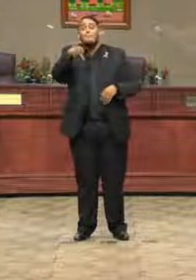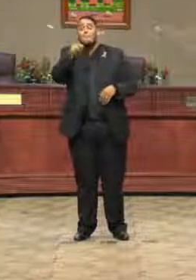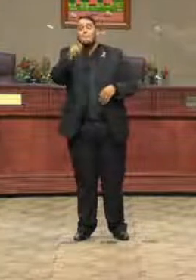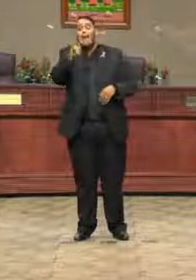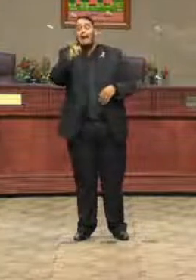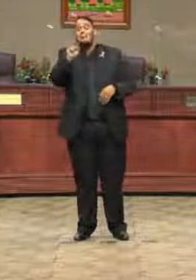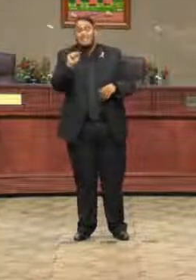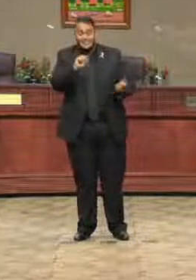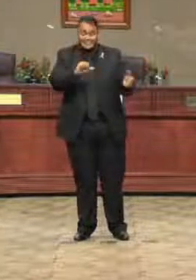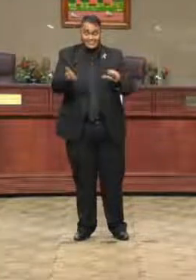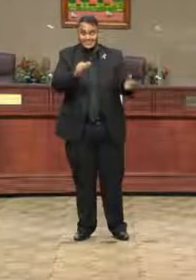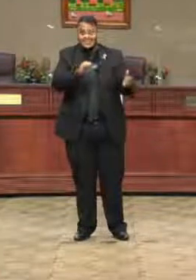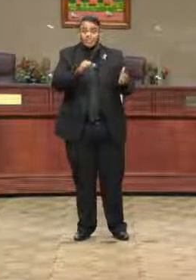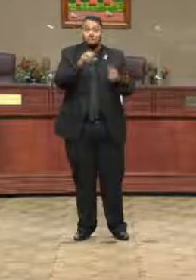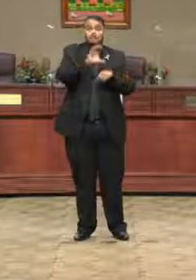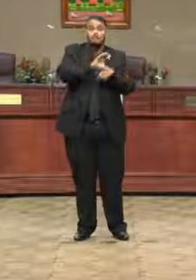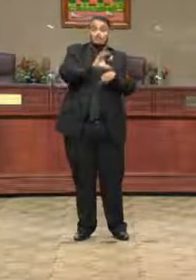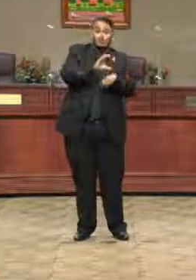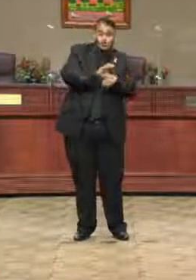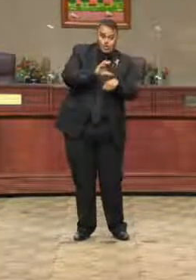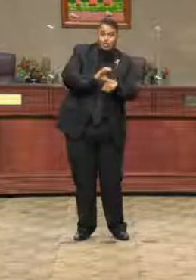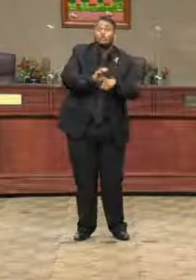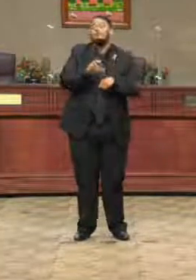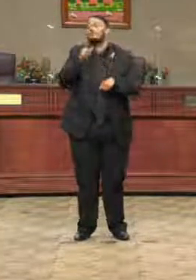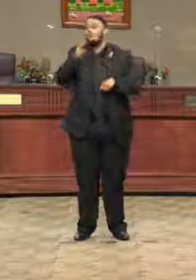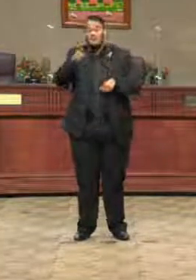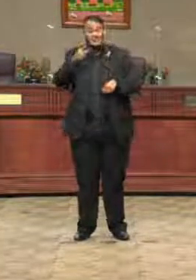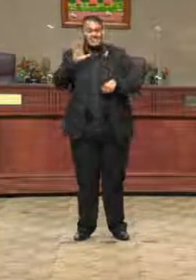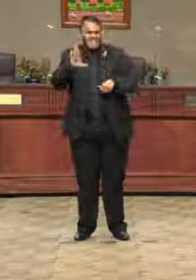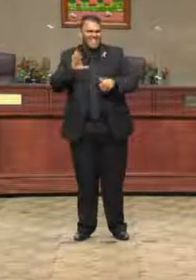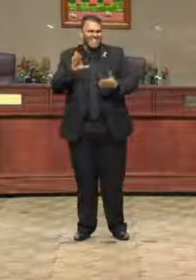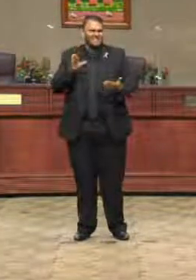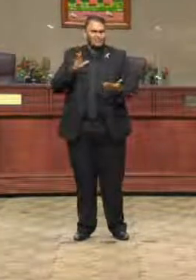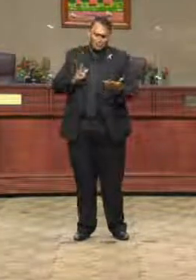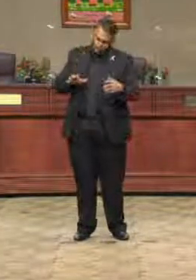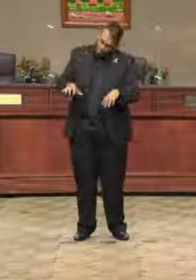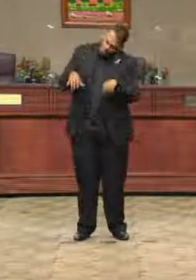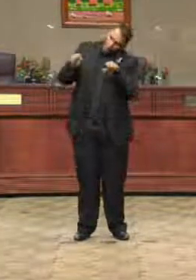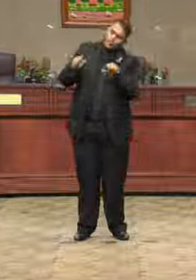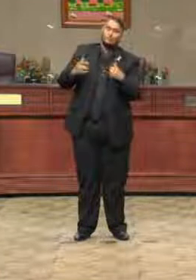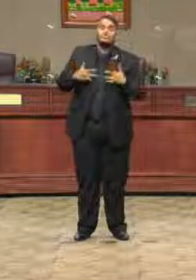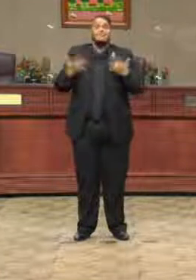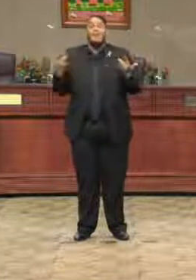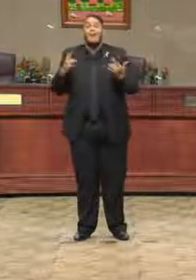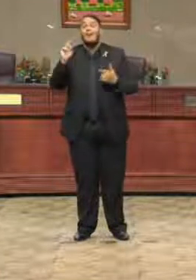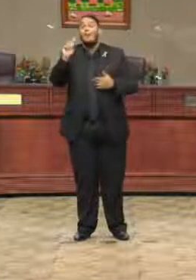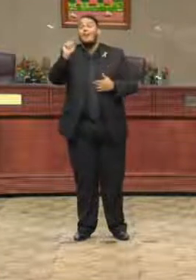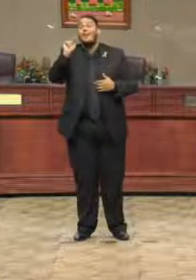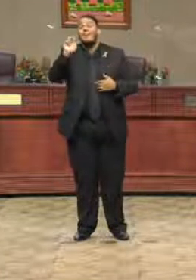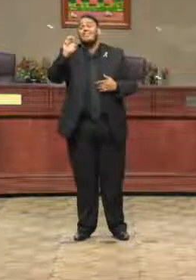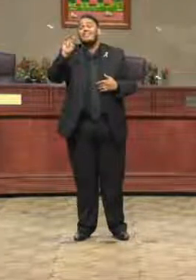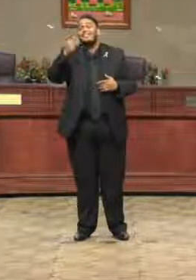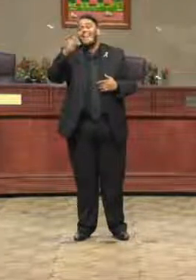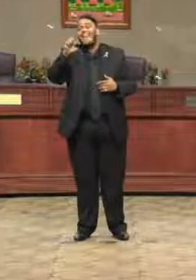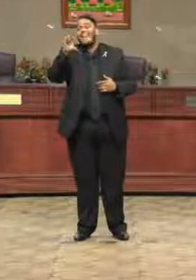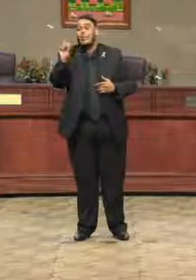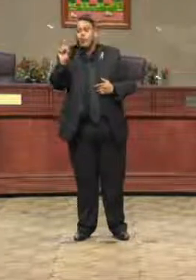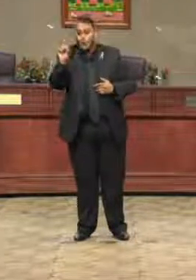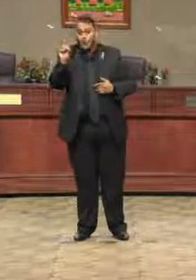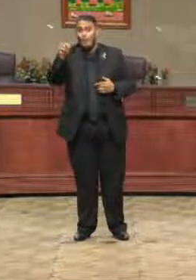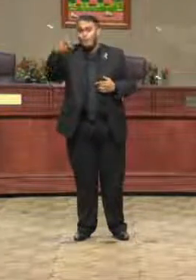and Impact Church Pantry for holding an event in Tangelo Park today that